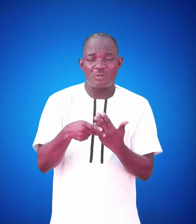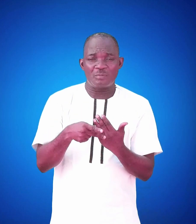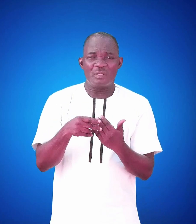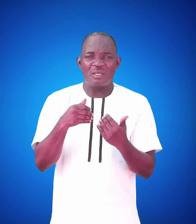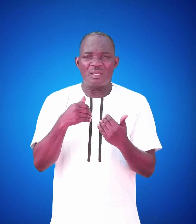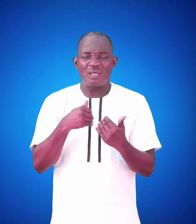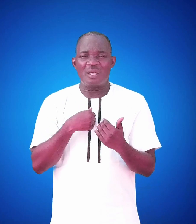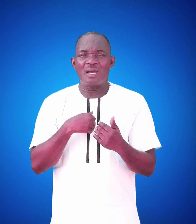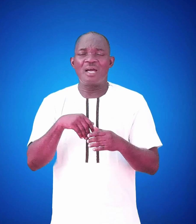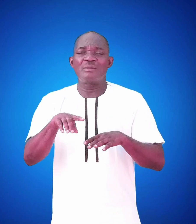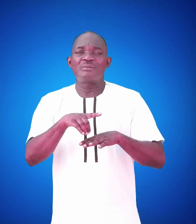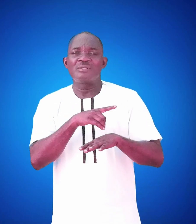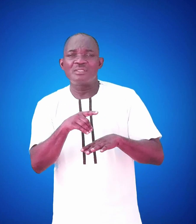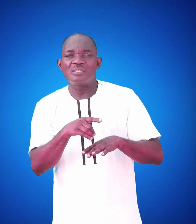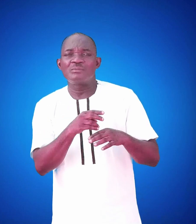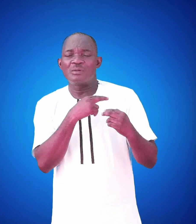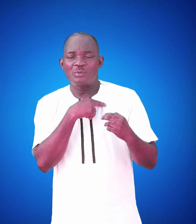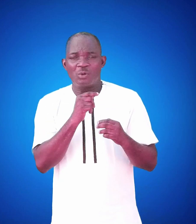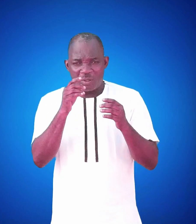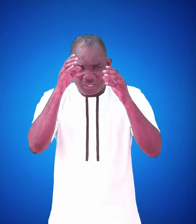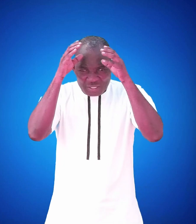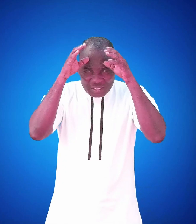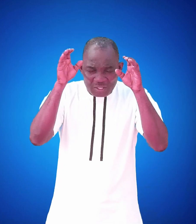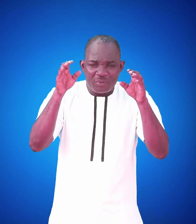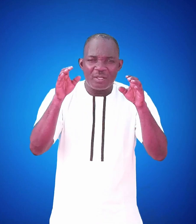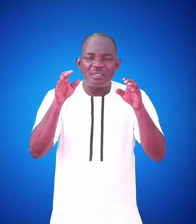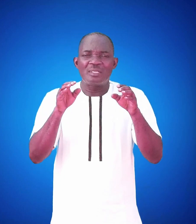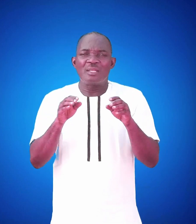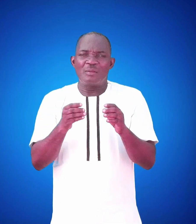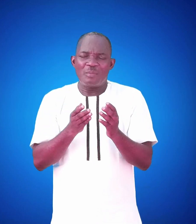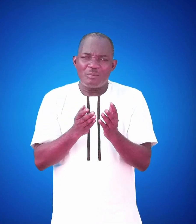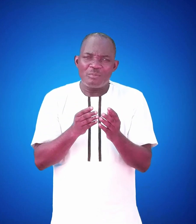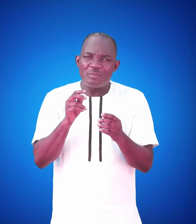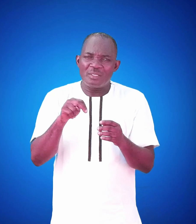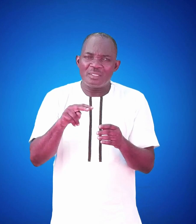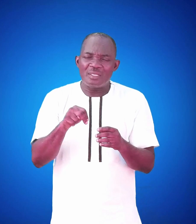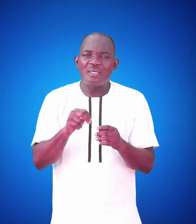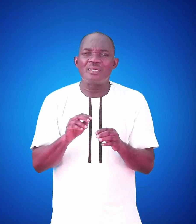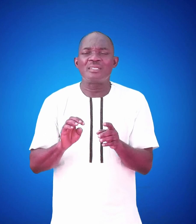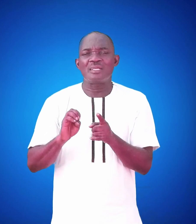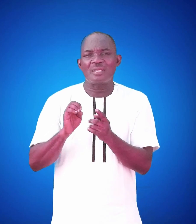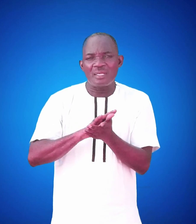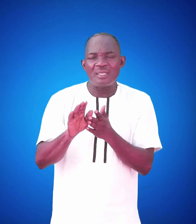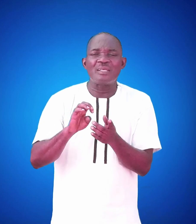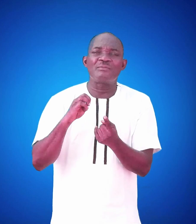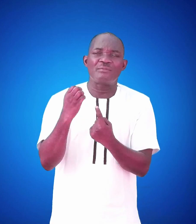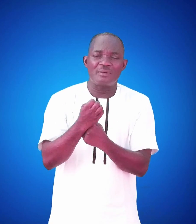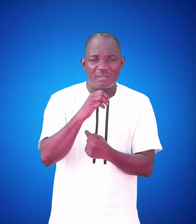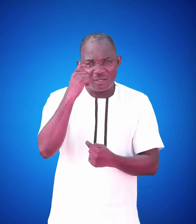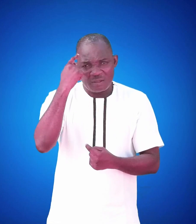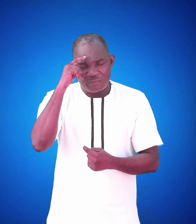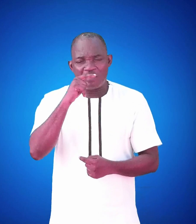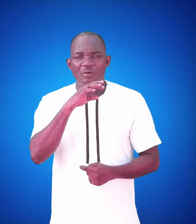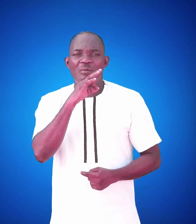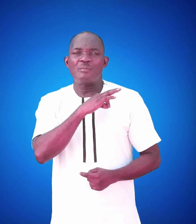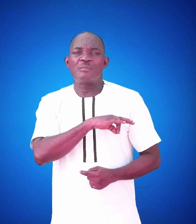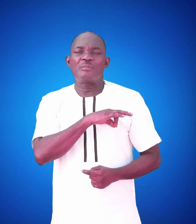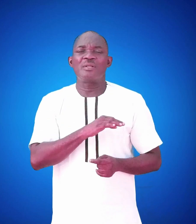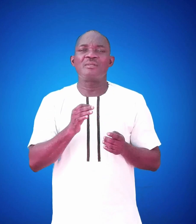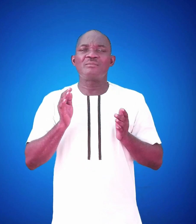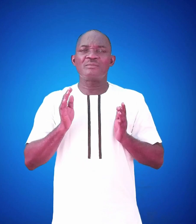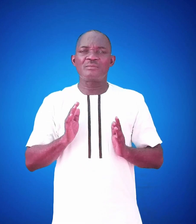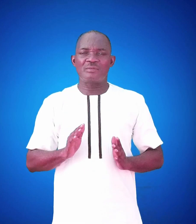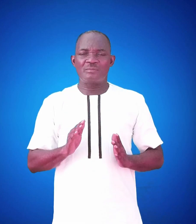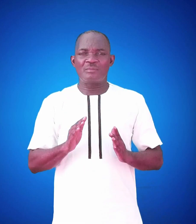has a duty to create the enabling environment for